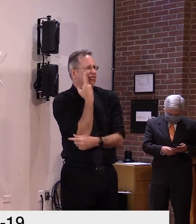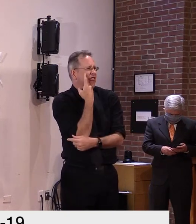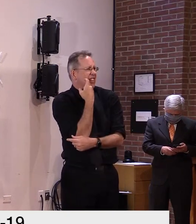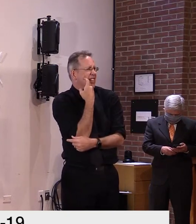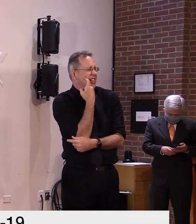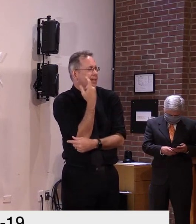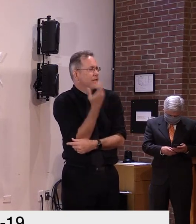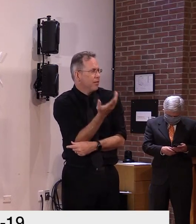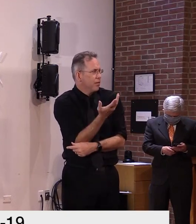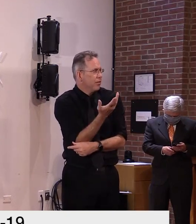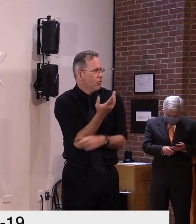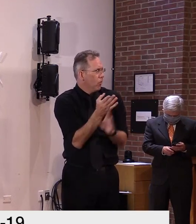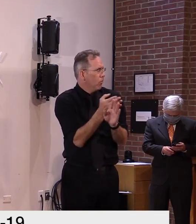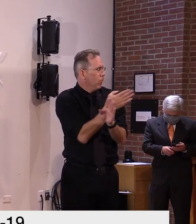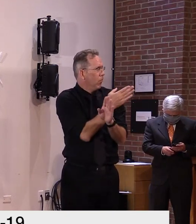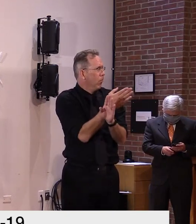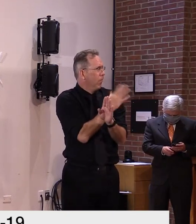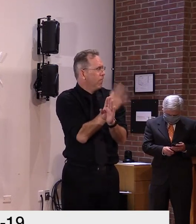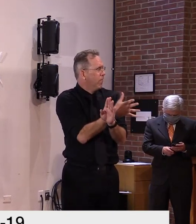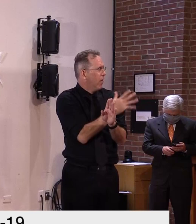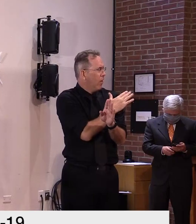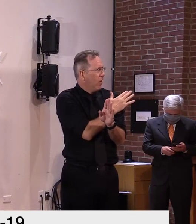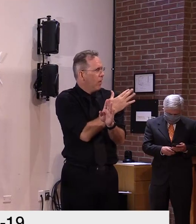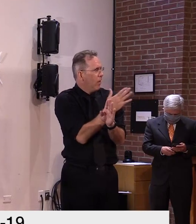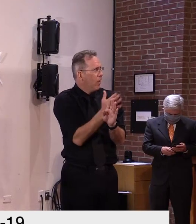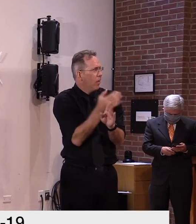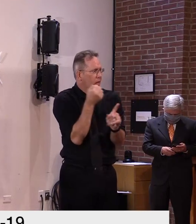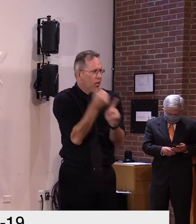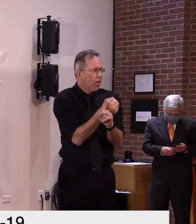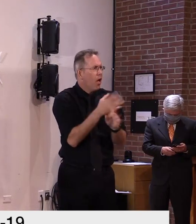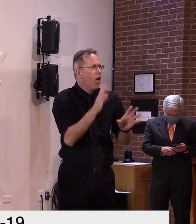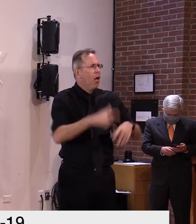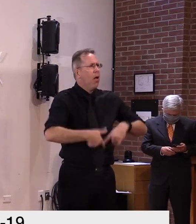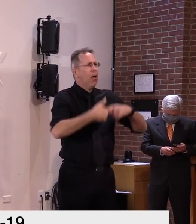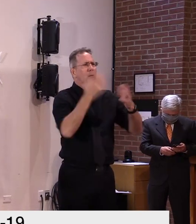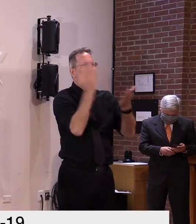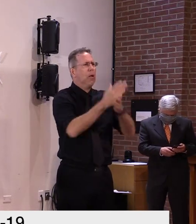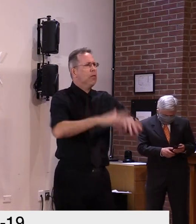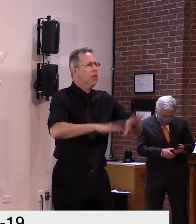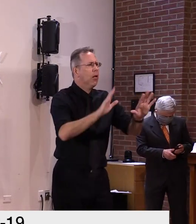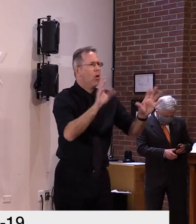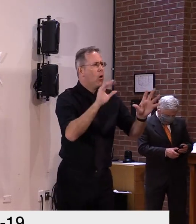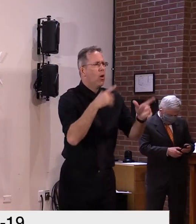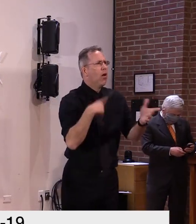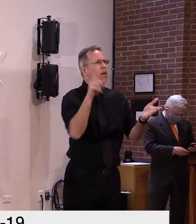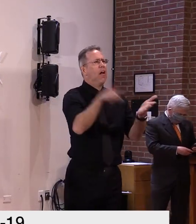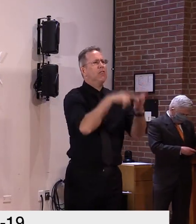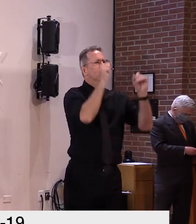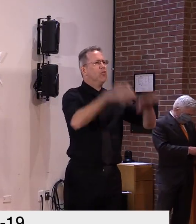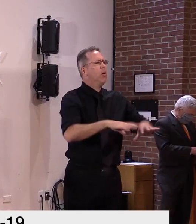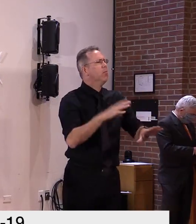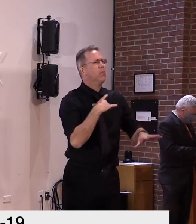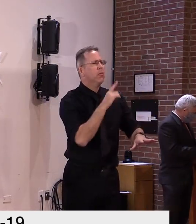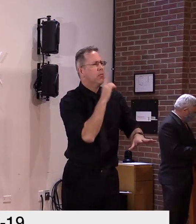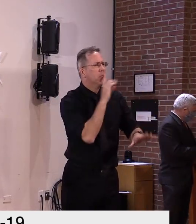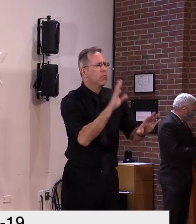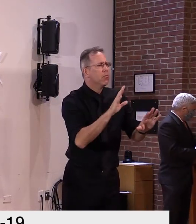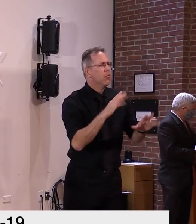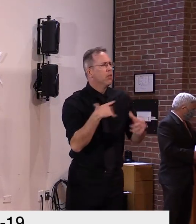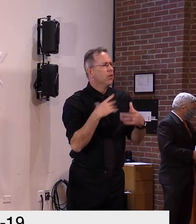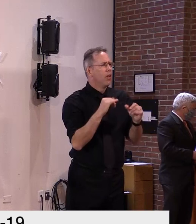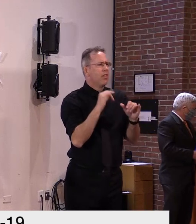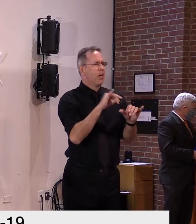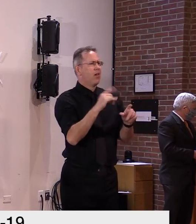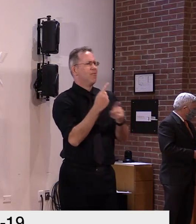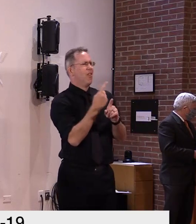say, we draw the line here, winter sports seasons are canceled. That would not be the appropriate response. So you